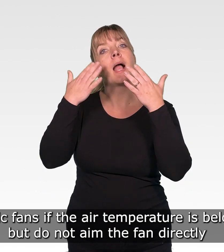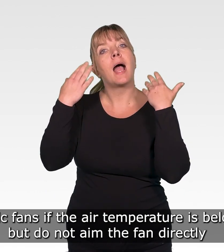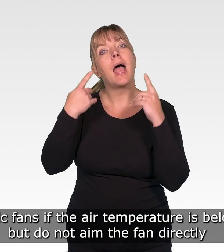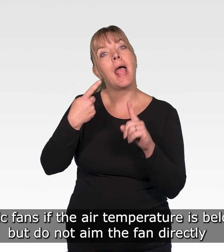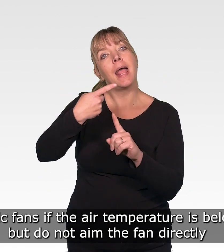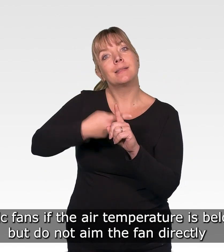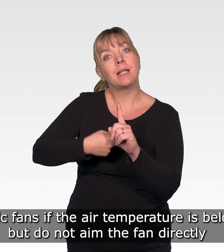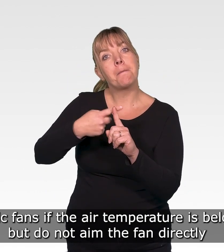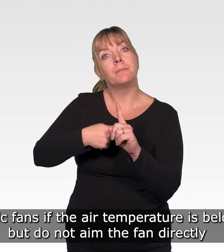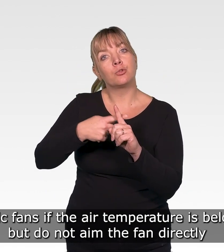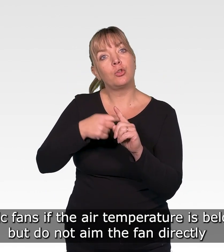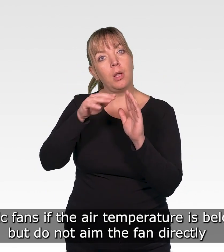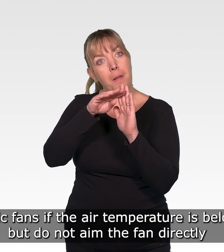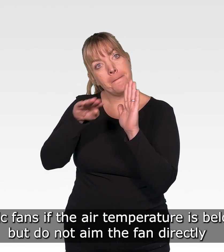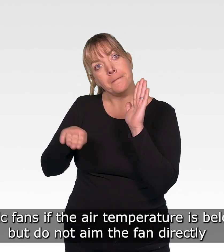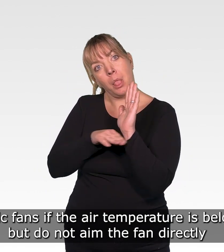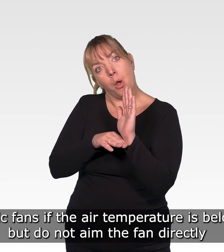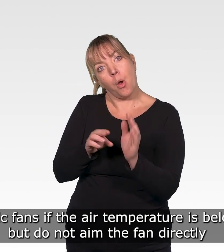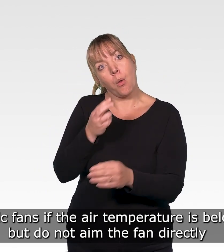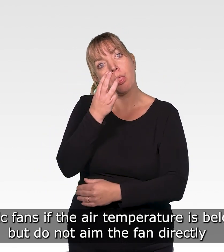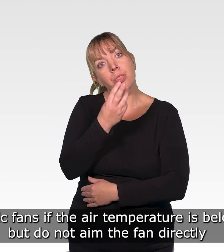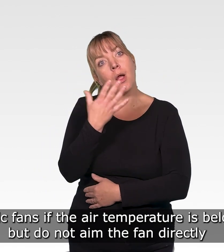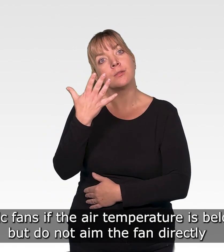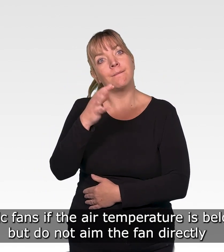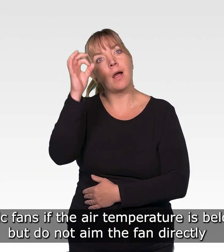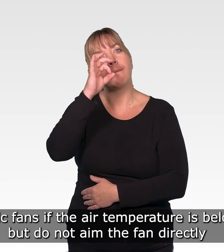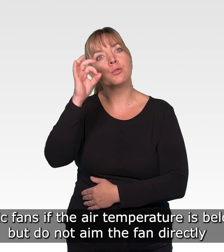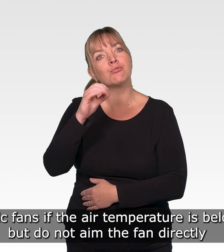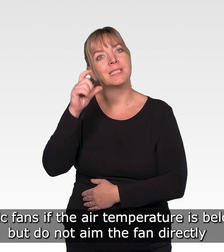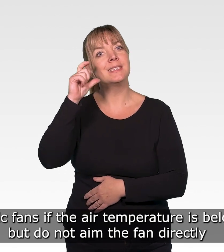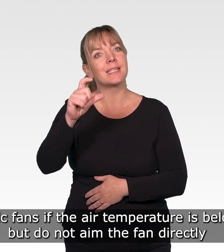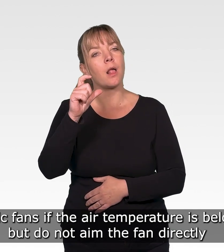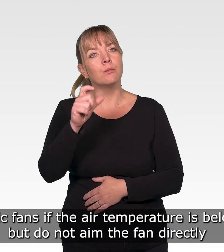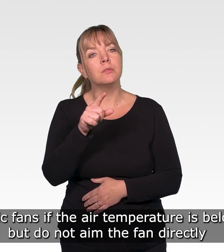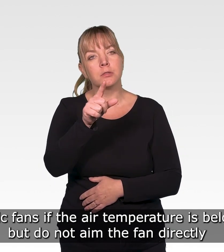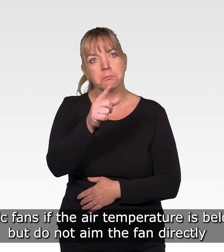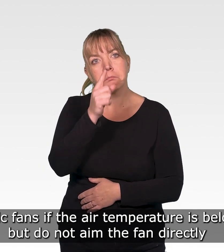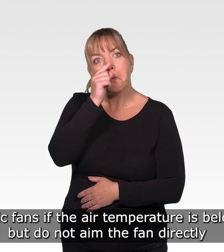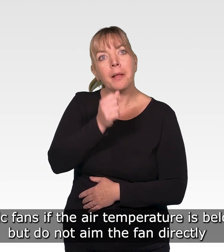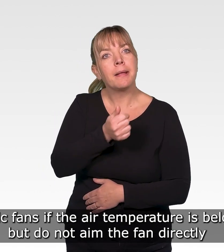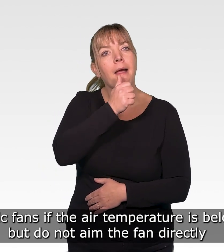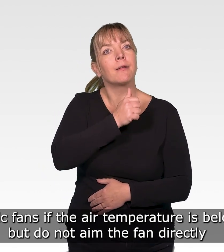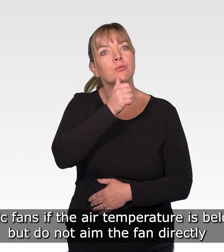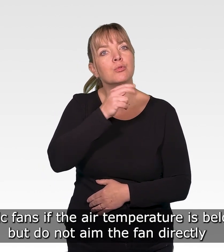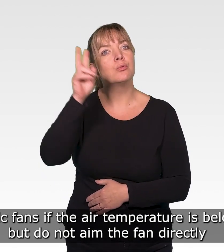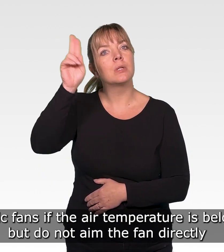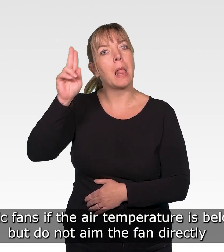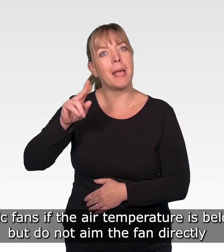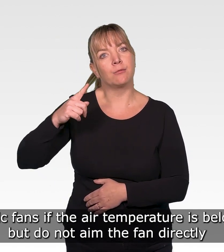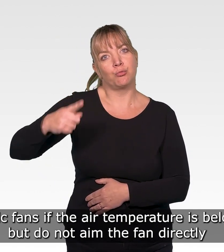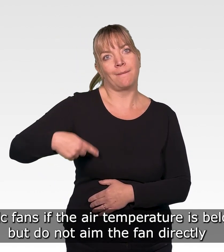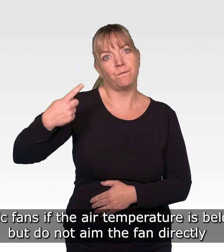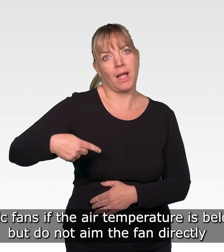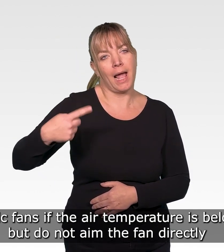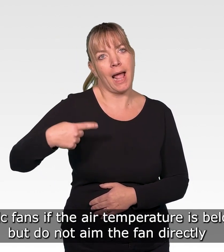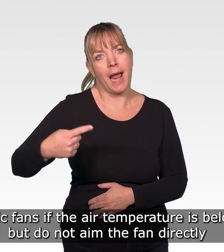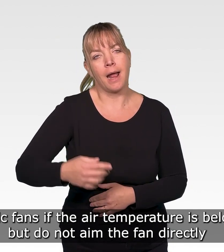Use electric fans if the air temperature is below 35 degrees Celsius, but do not aim the fan directly at your body as this can lead